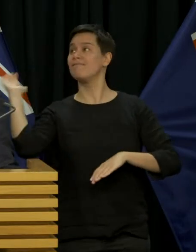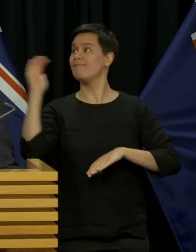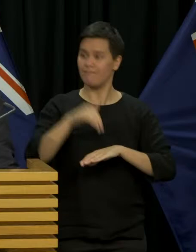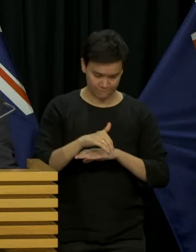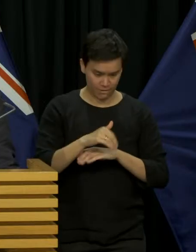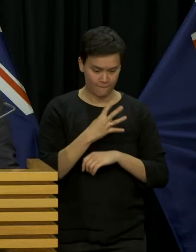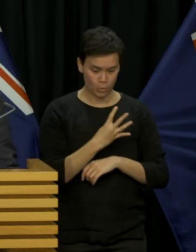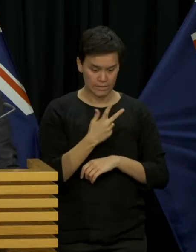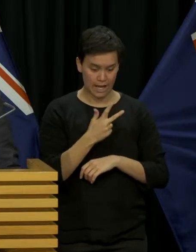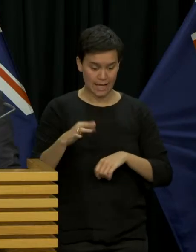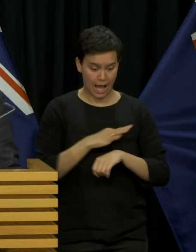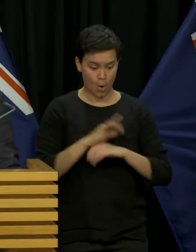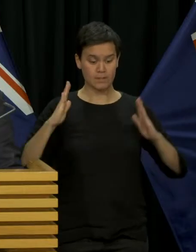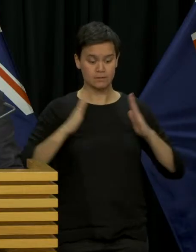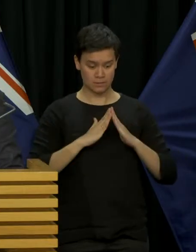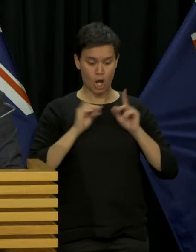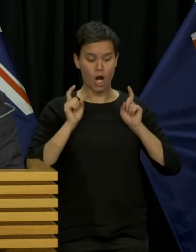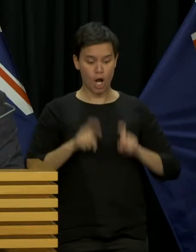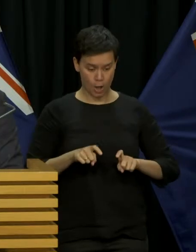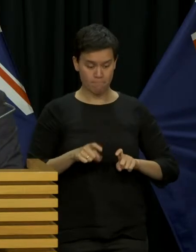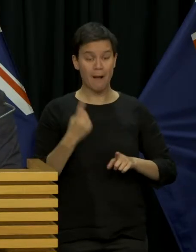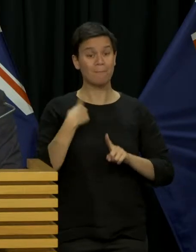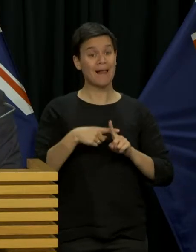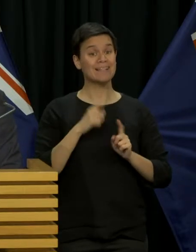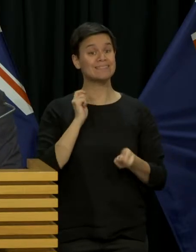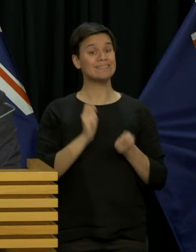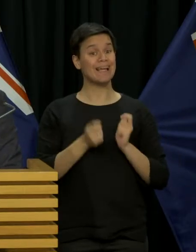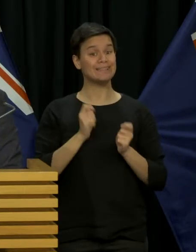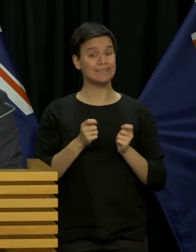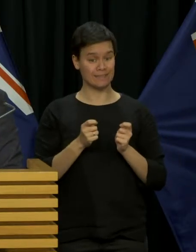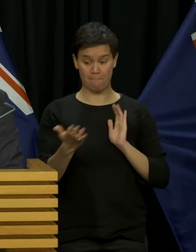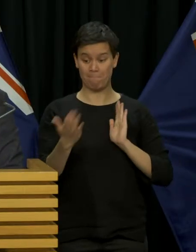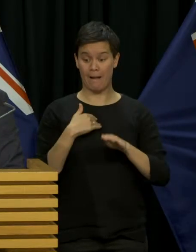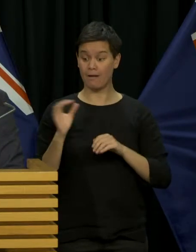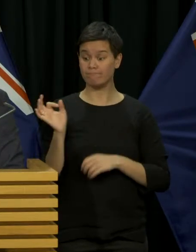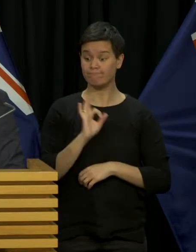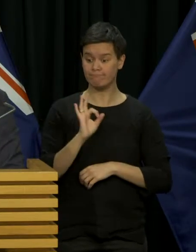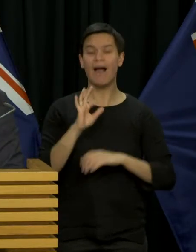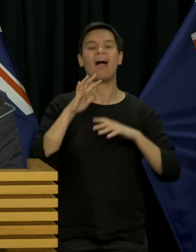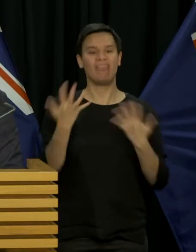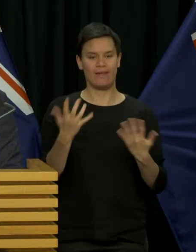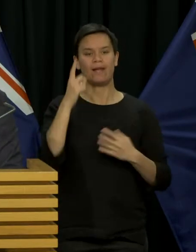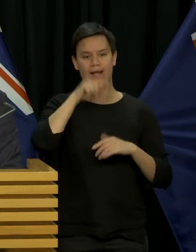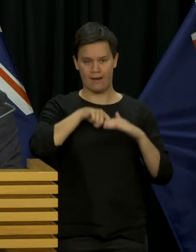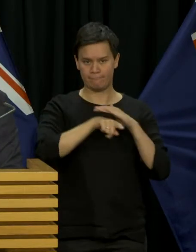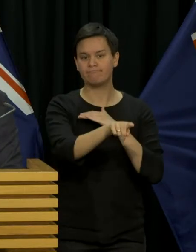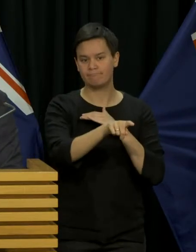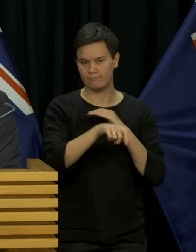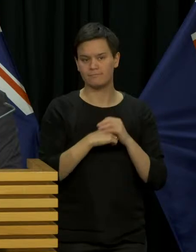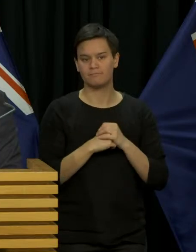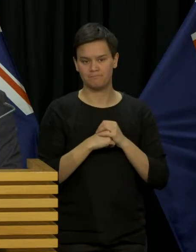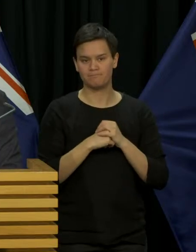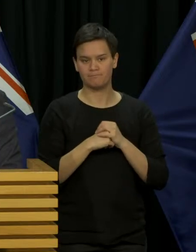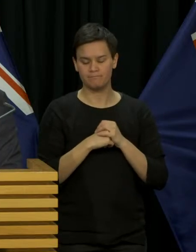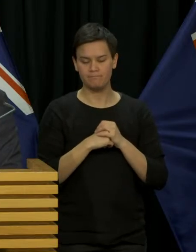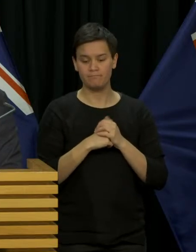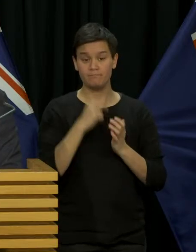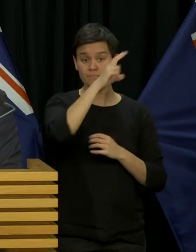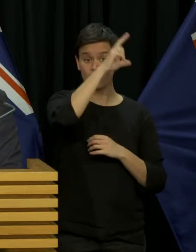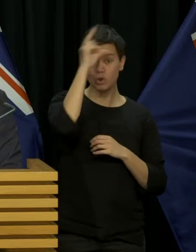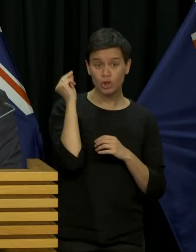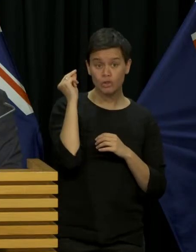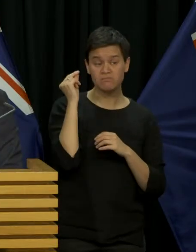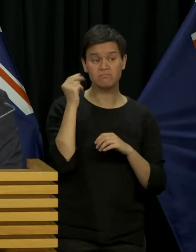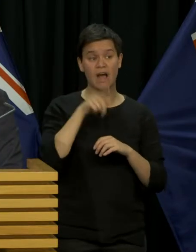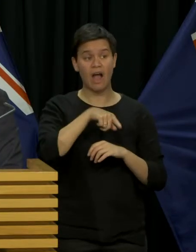negative test. Within the managed isolation and quarantine facilities, nurses and other staff have access to